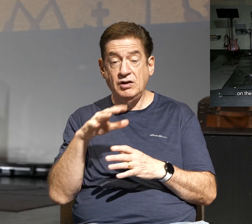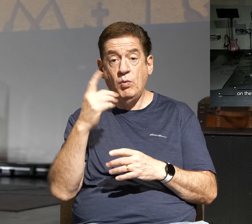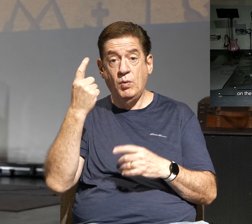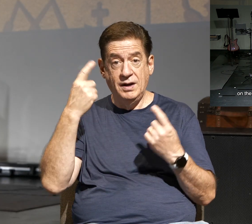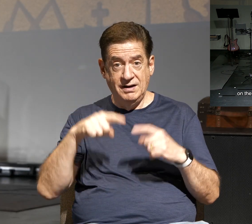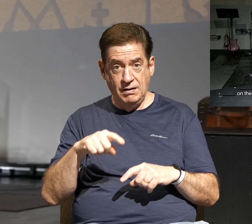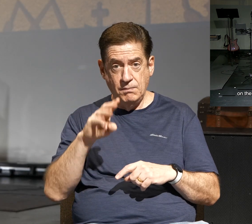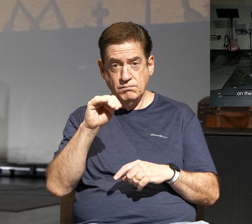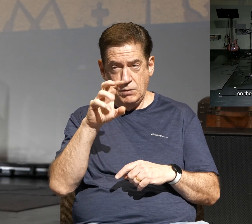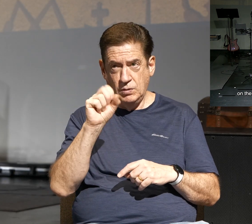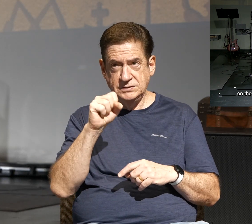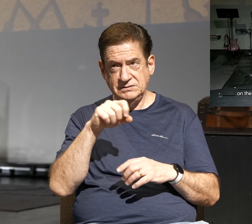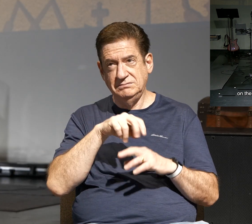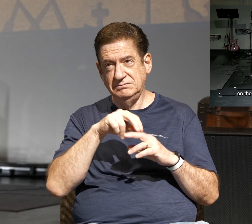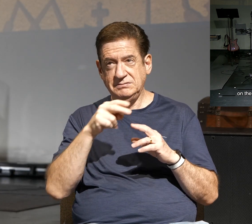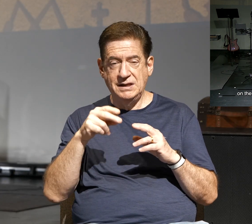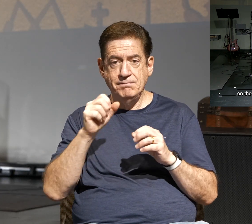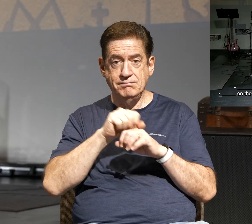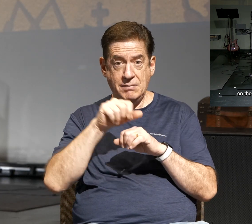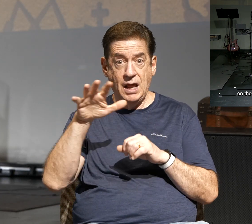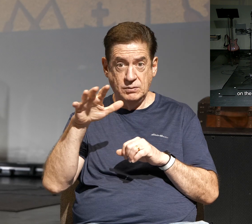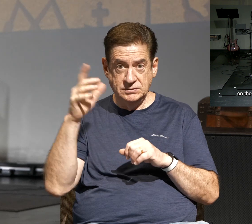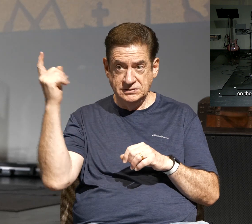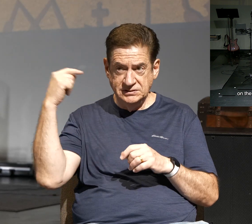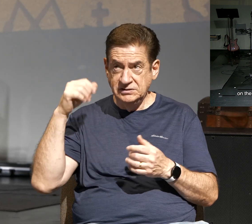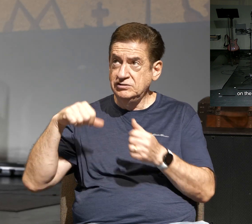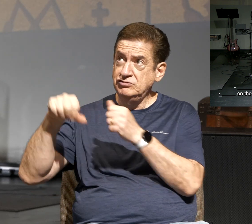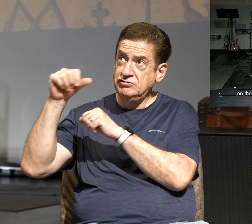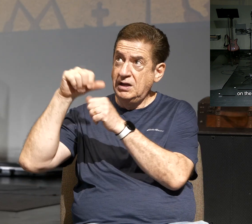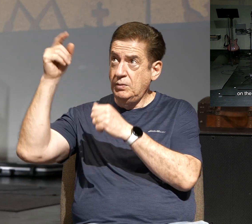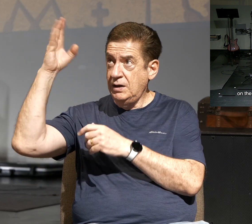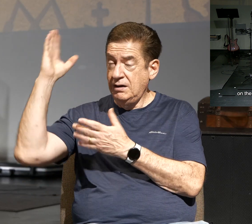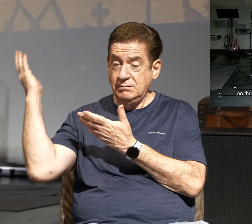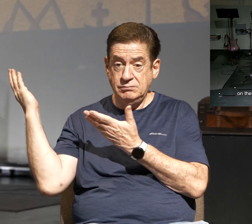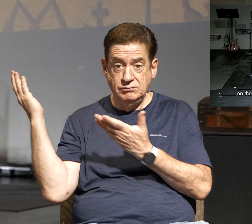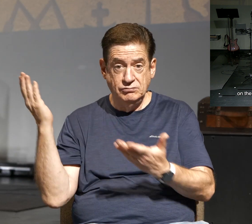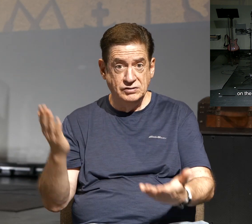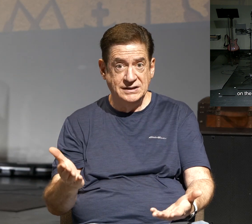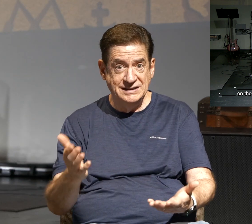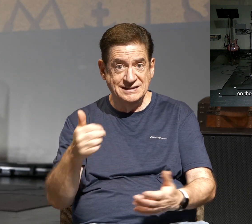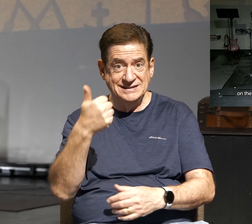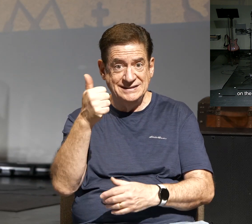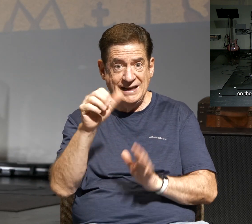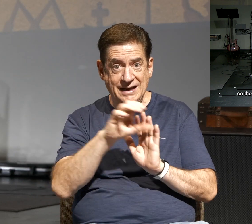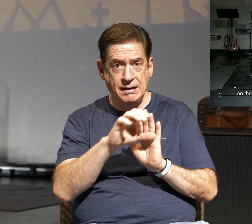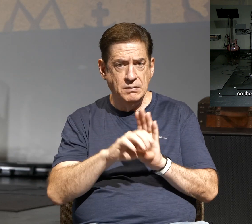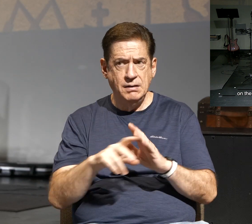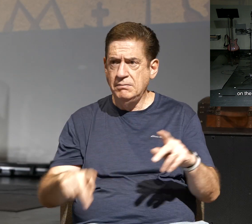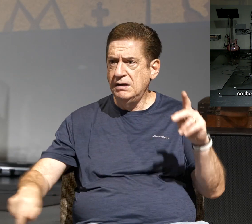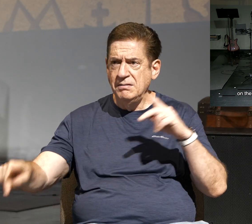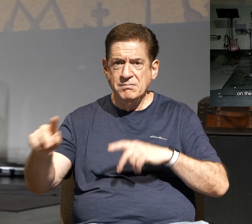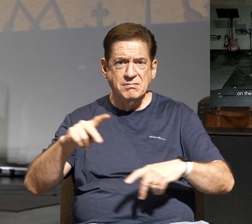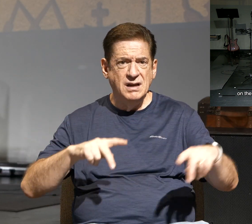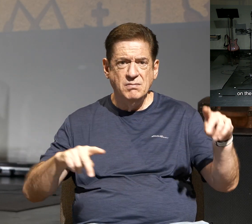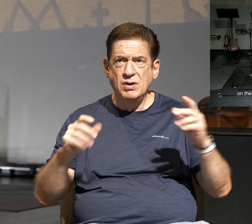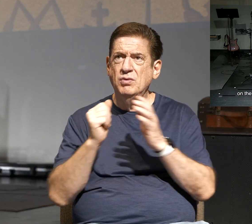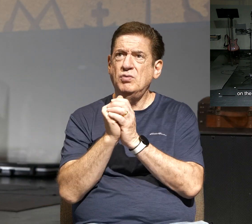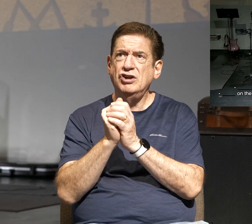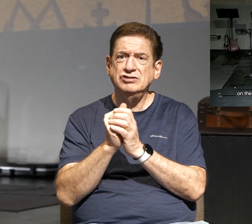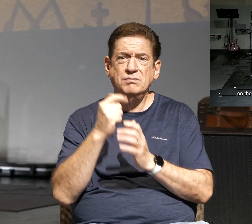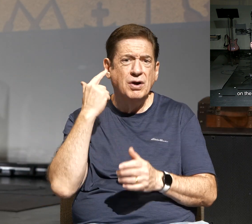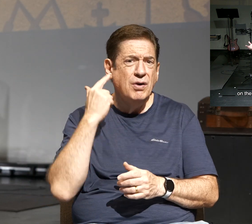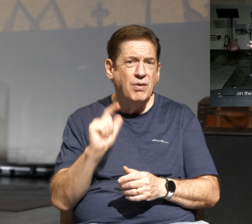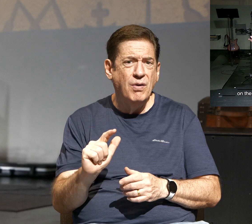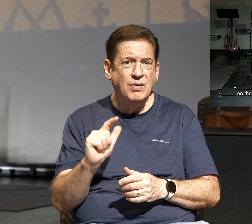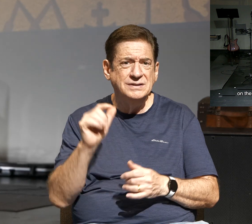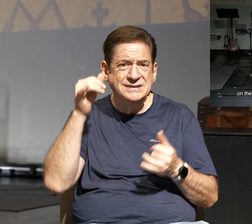hill, the mountain, interacting with God, bringing the Ten Commandments, and the people are worshiping a